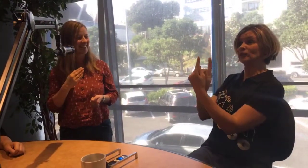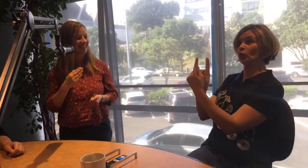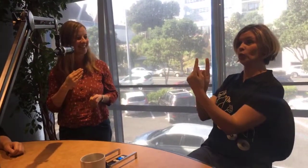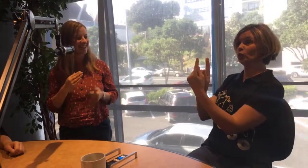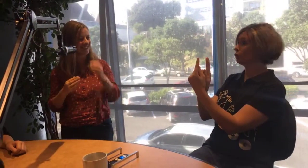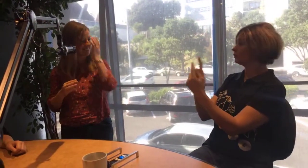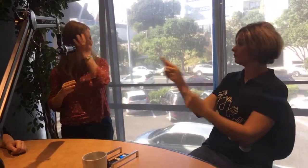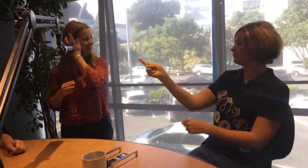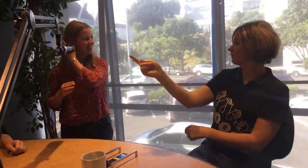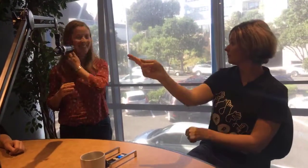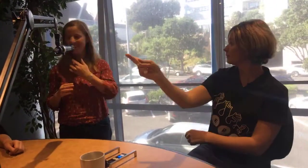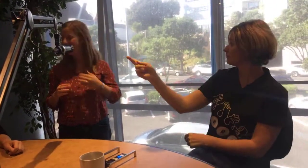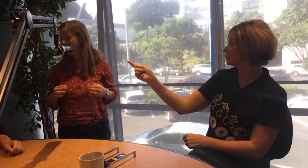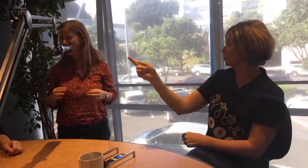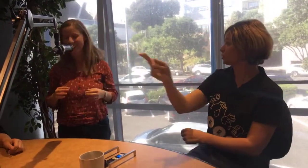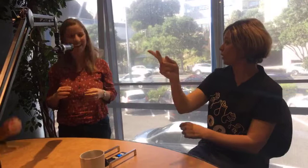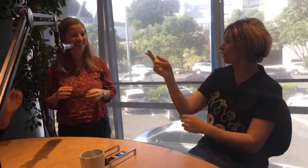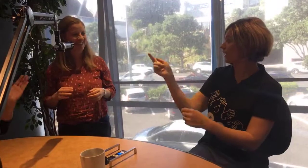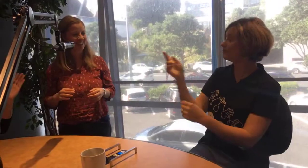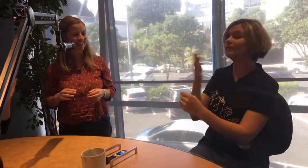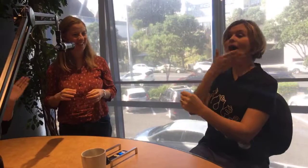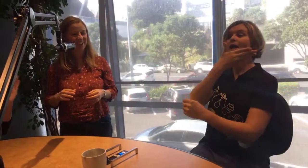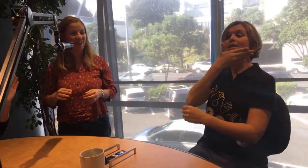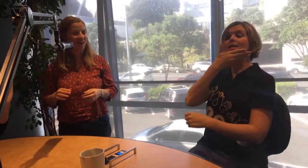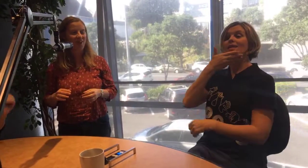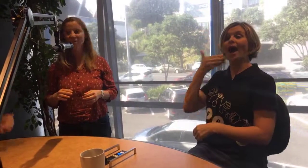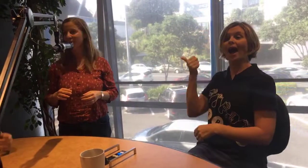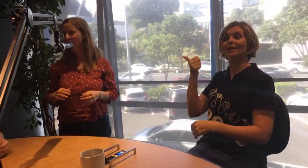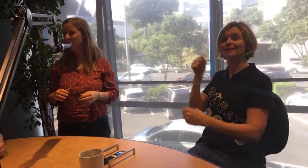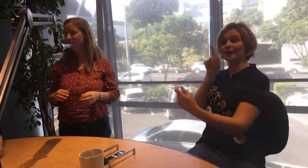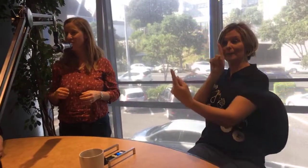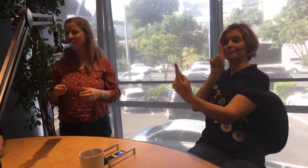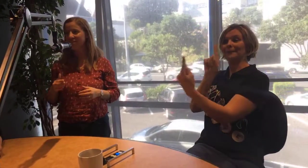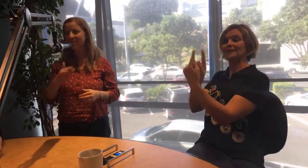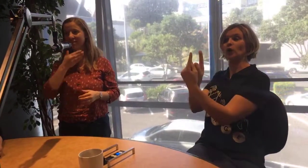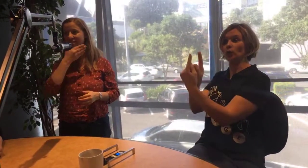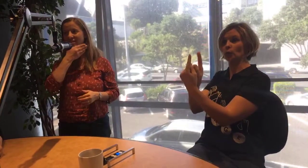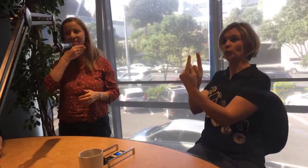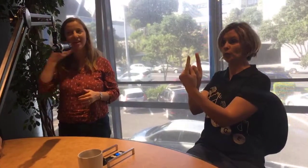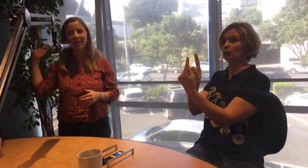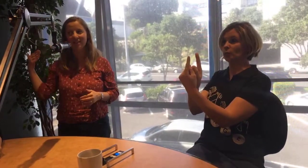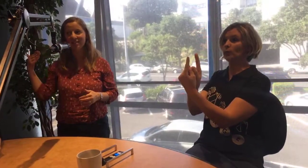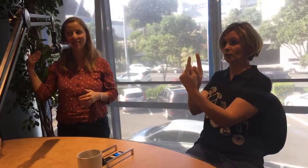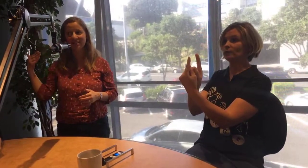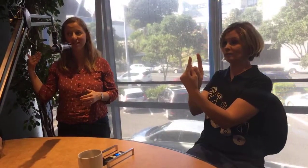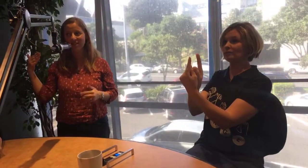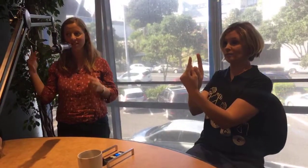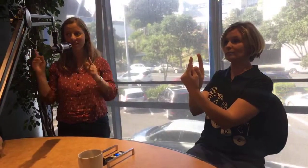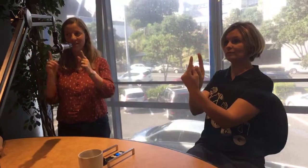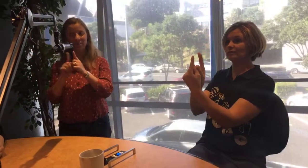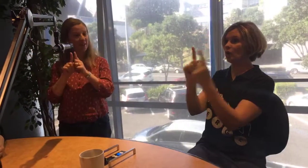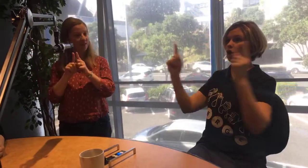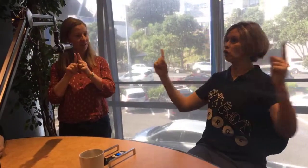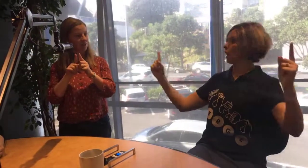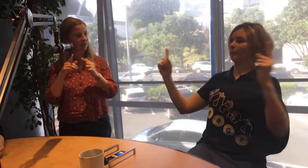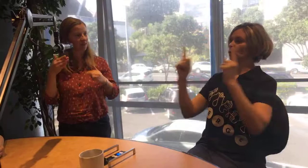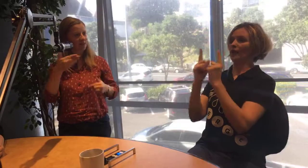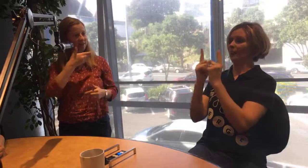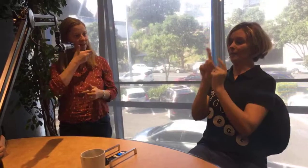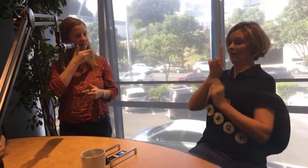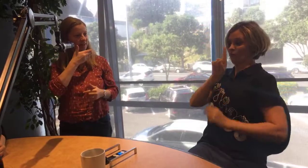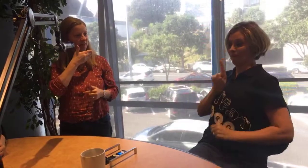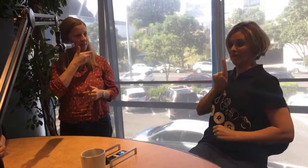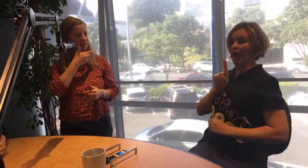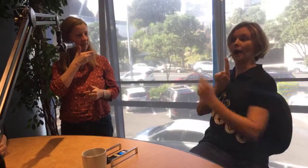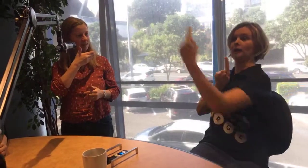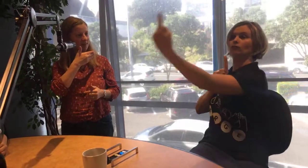Yeah. Now, nice to meet you. You two can say that to each other. Nice. Nice to meet you. To meet you.